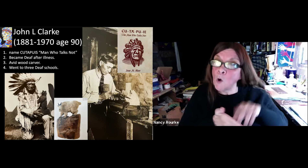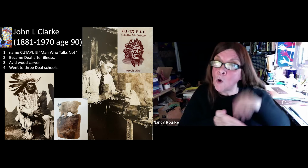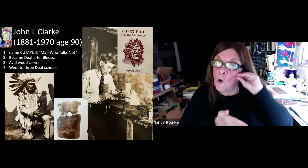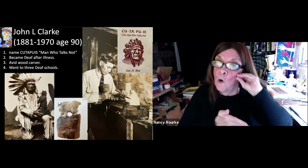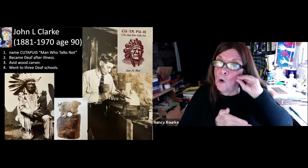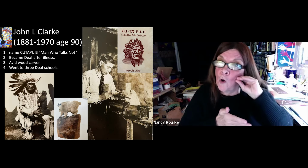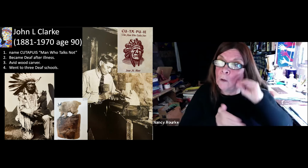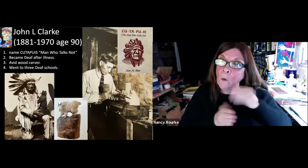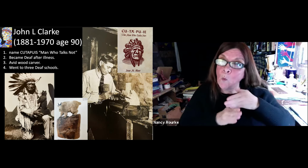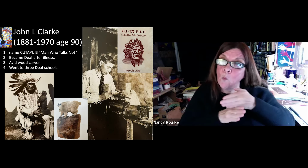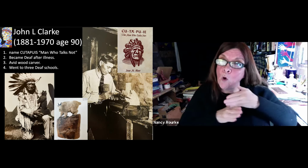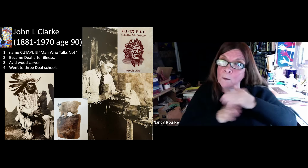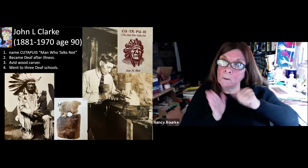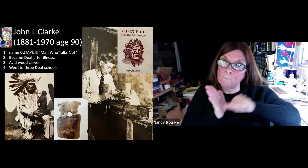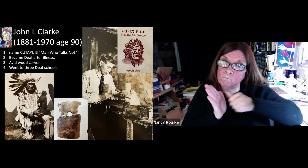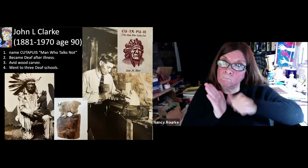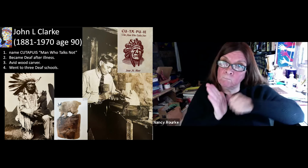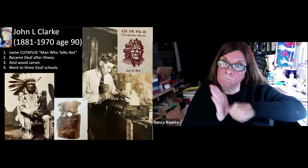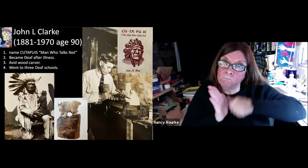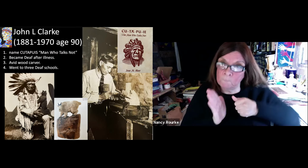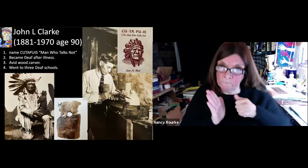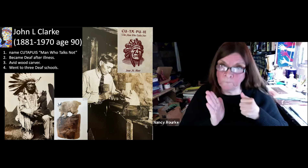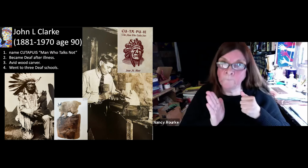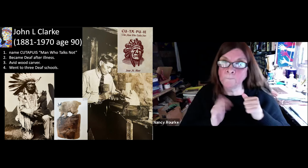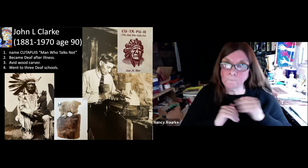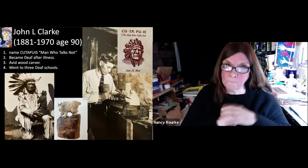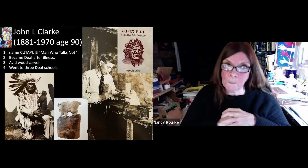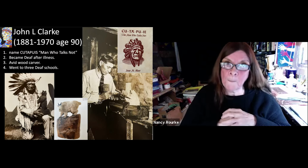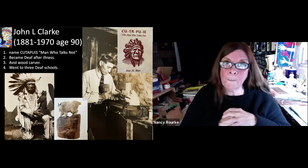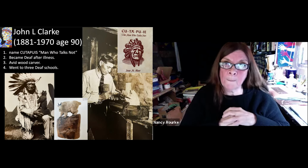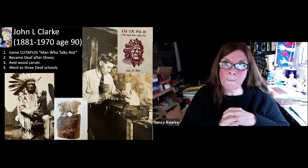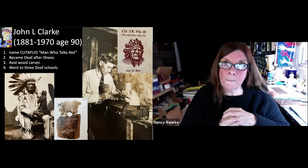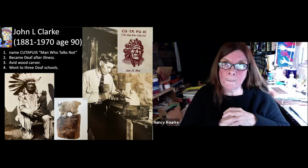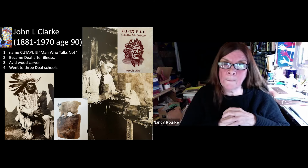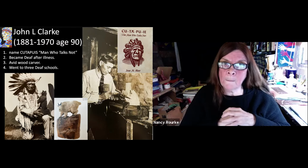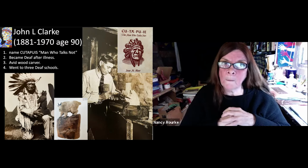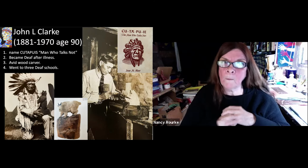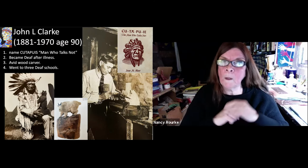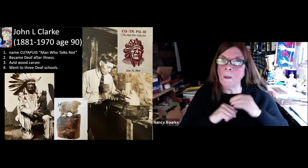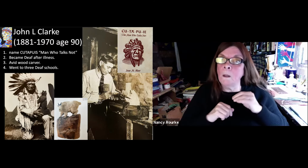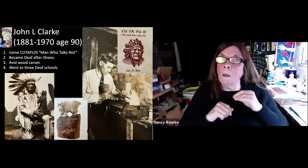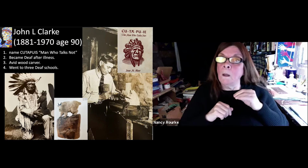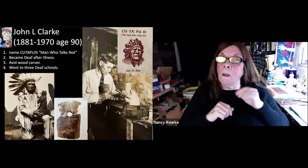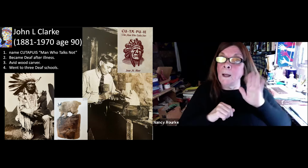there. A brief amount of time. But that is. Where he first learned. Wood carving.